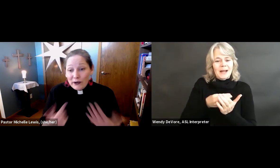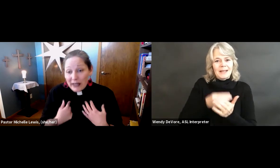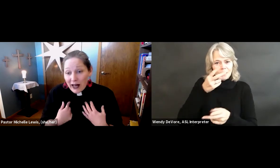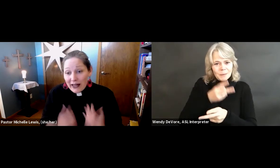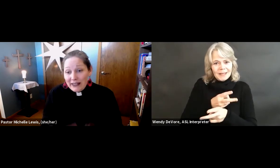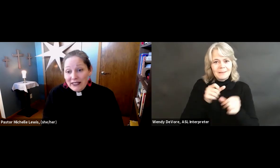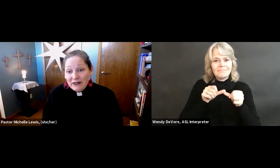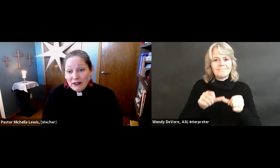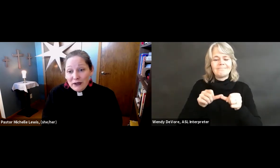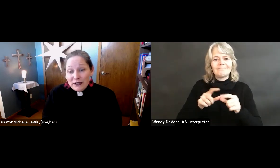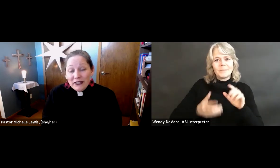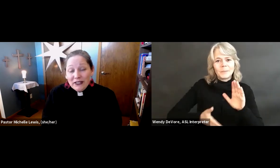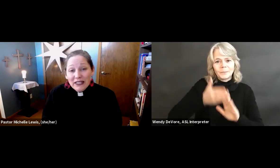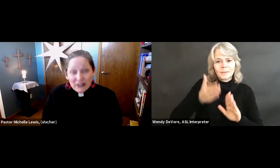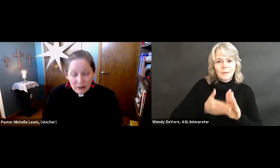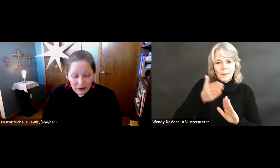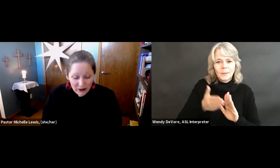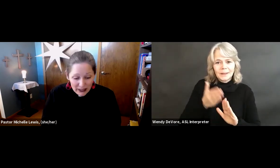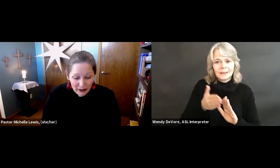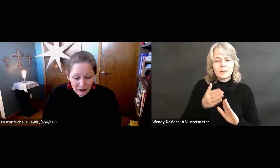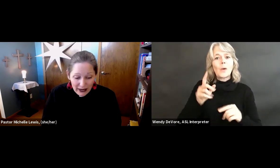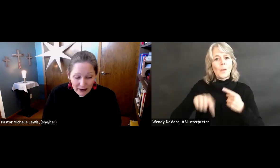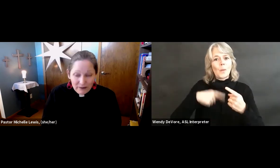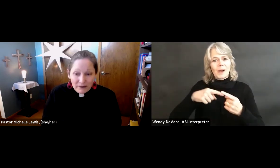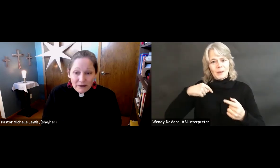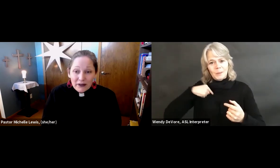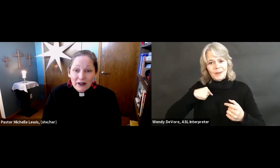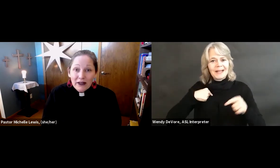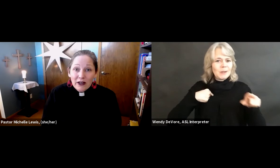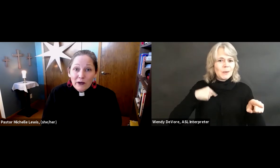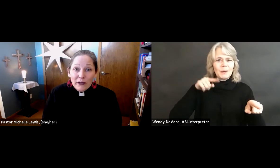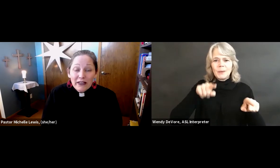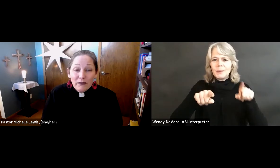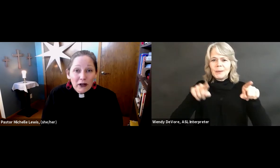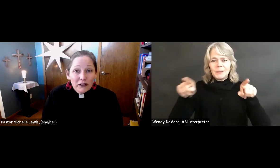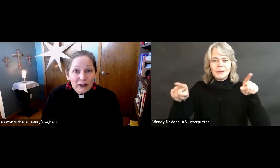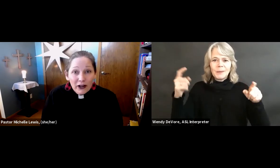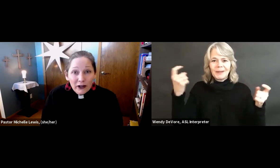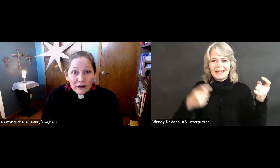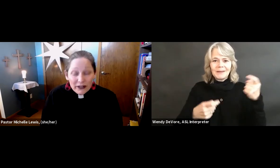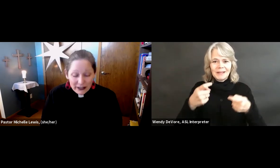you and I as individuals give some of our money away, we give part of our heart with it.